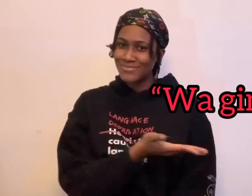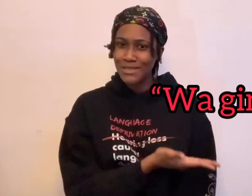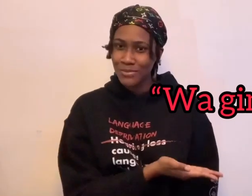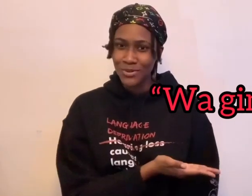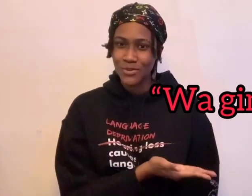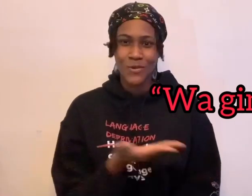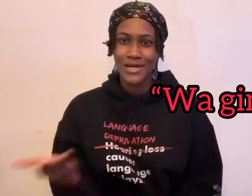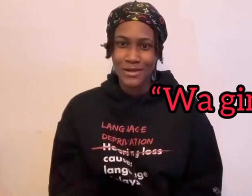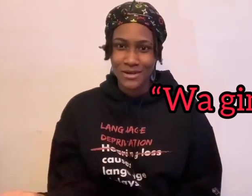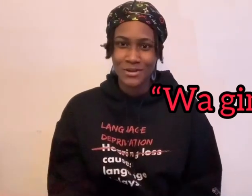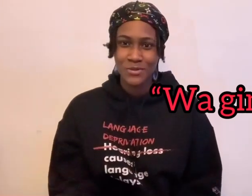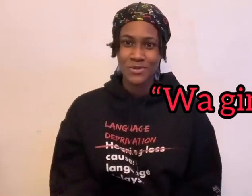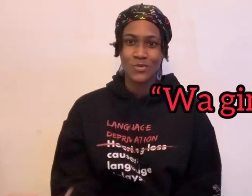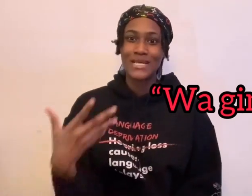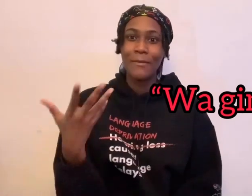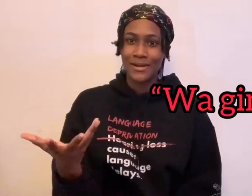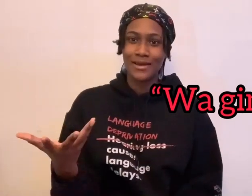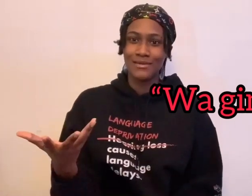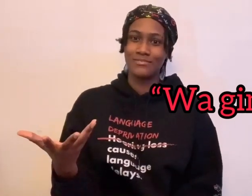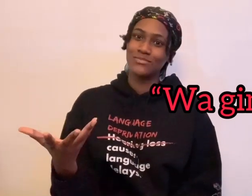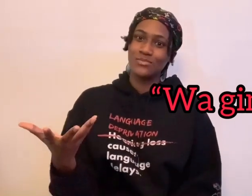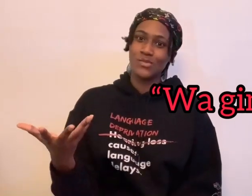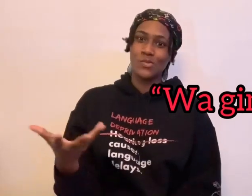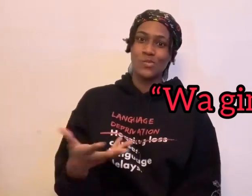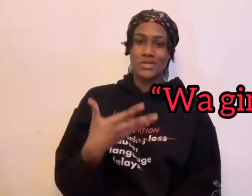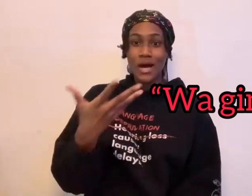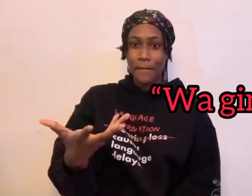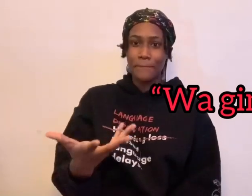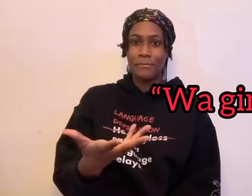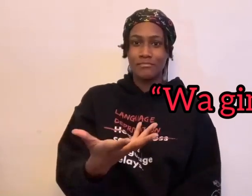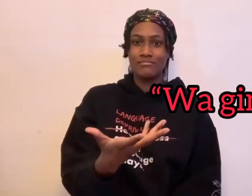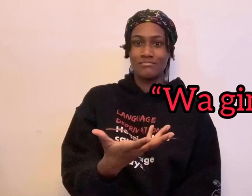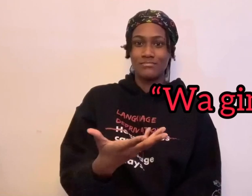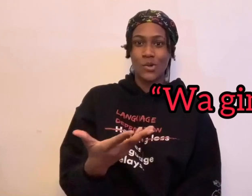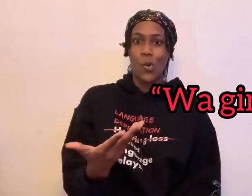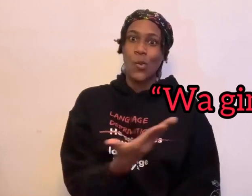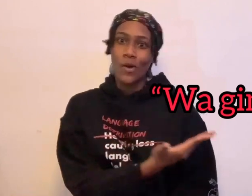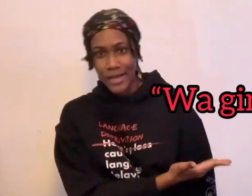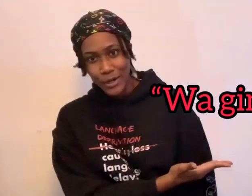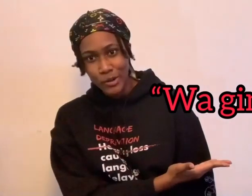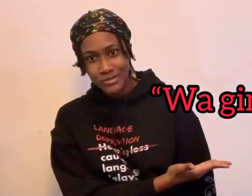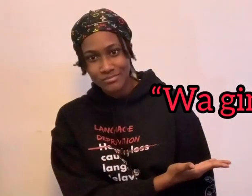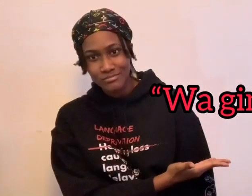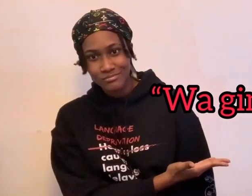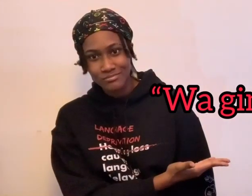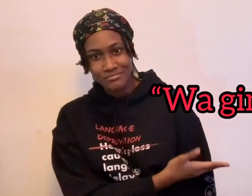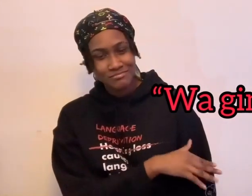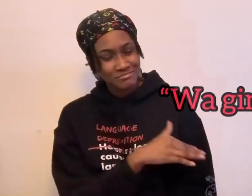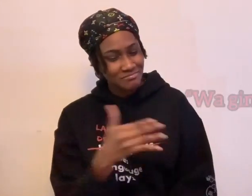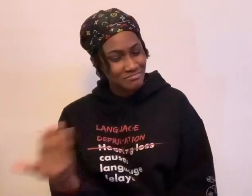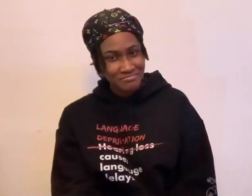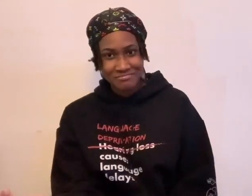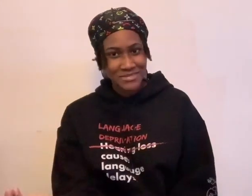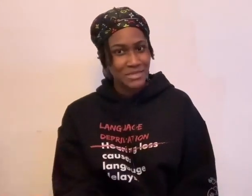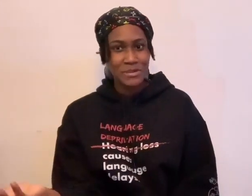Simple, what's going on? What's happening? What's up? What's going on? Simple as